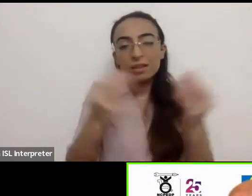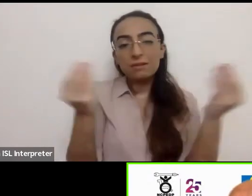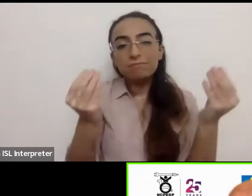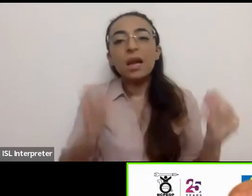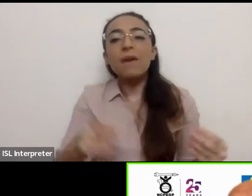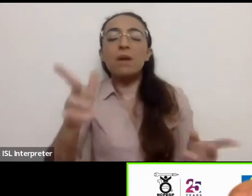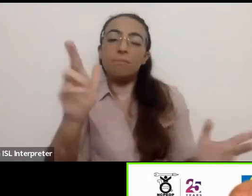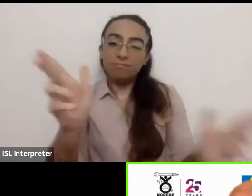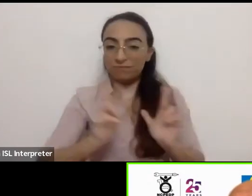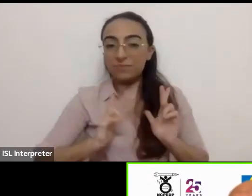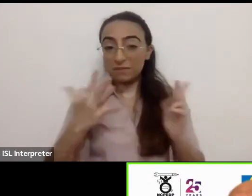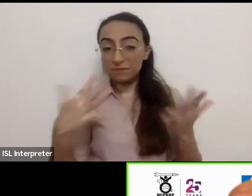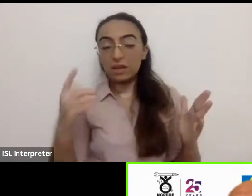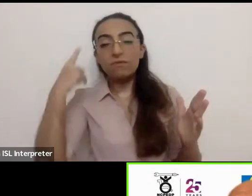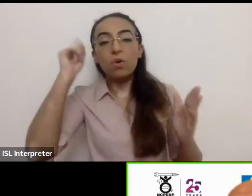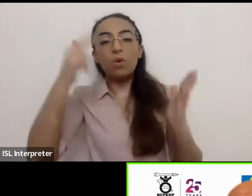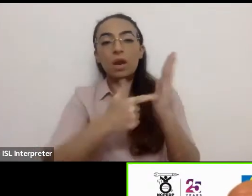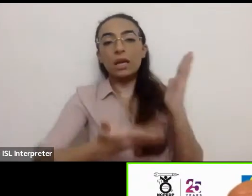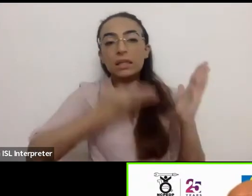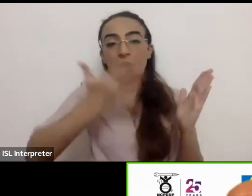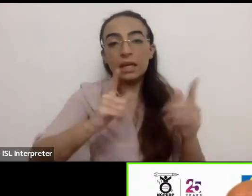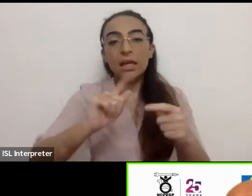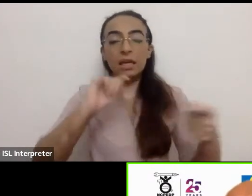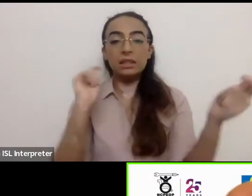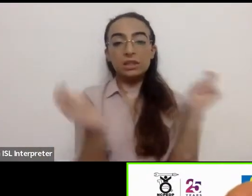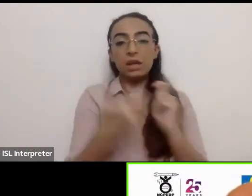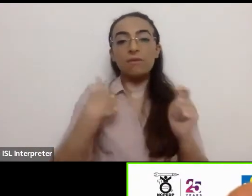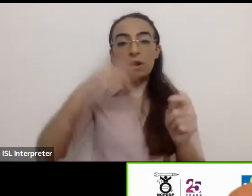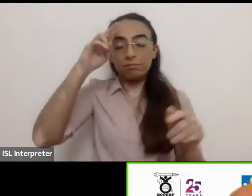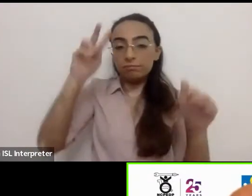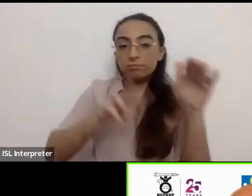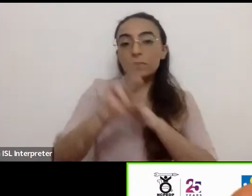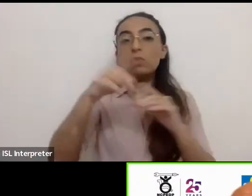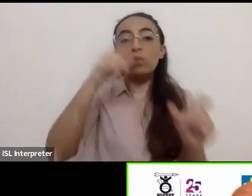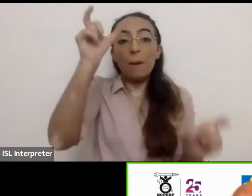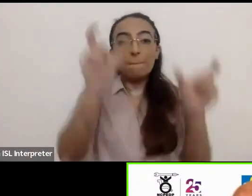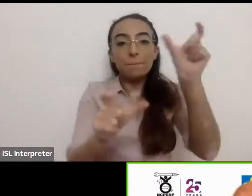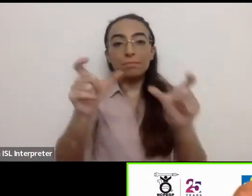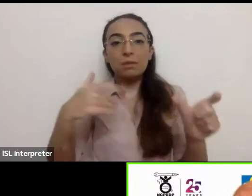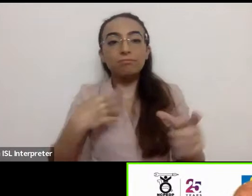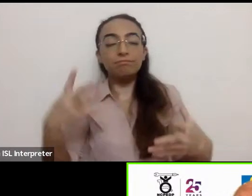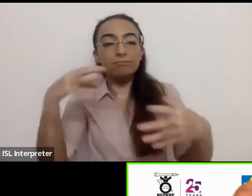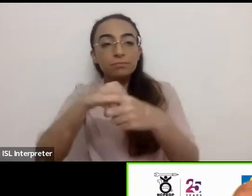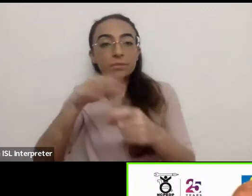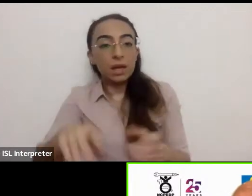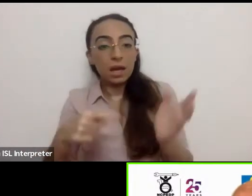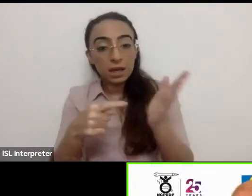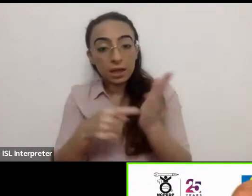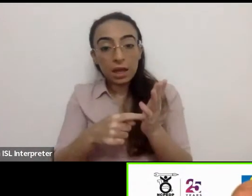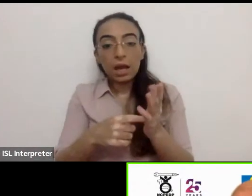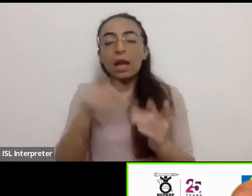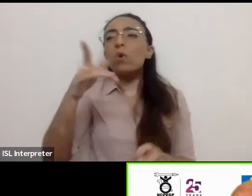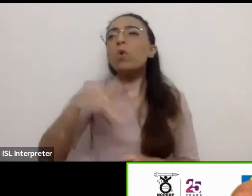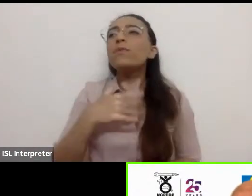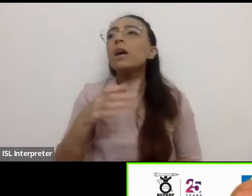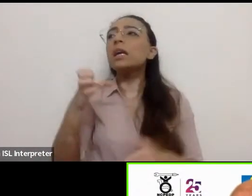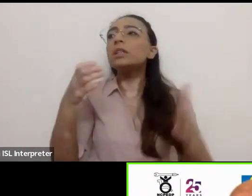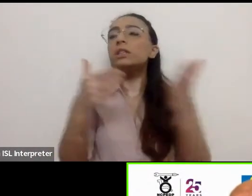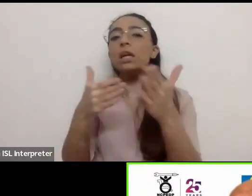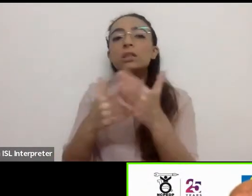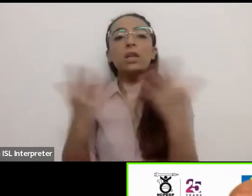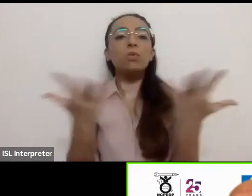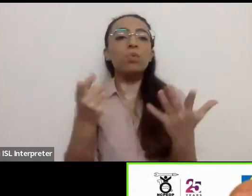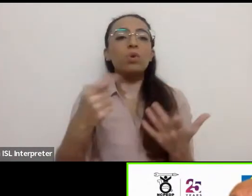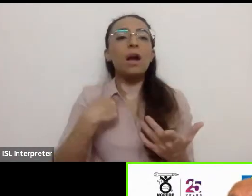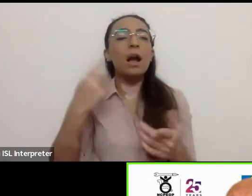already, that by training and changing perceptions of people within. But what are the challenges that you face